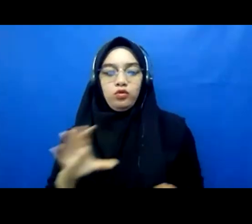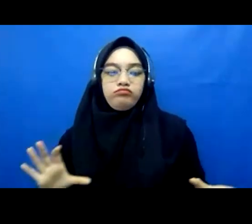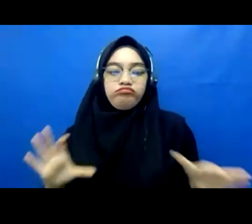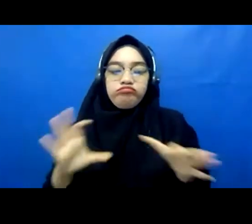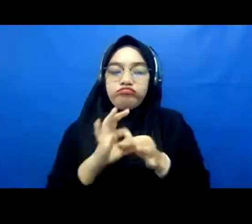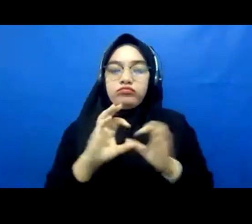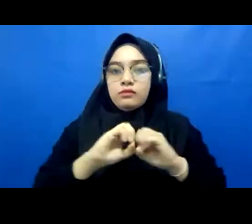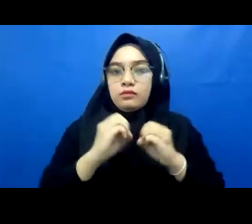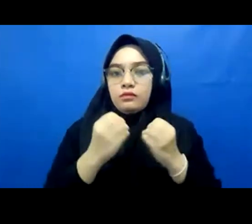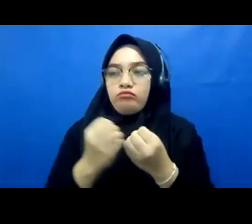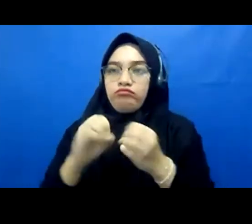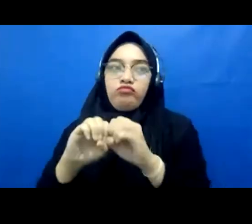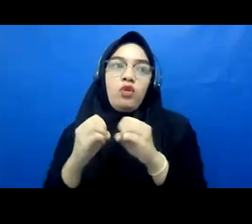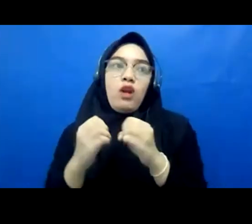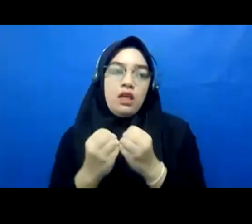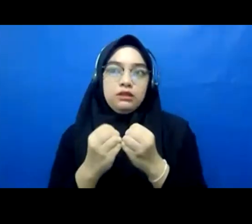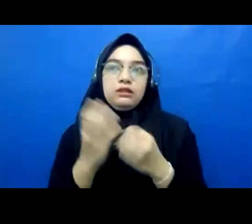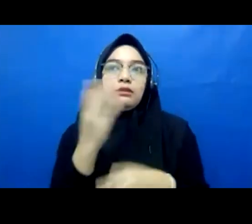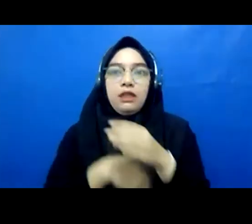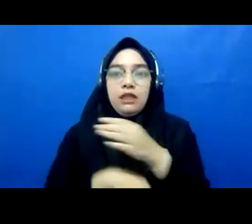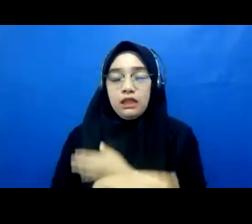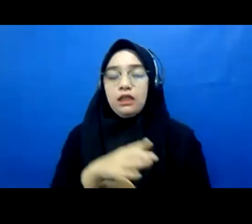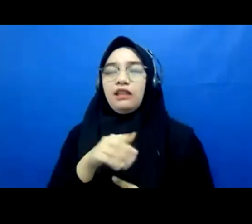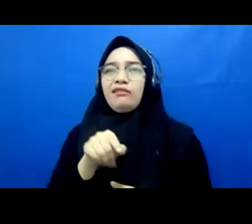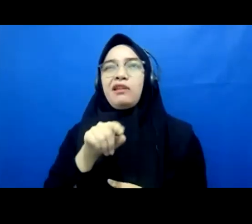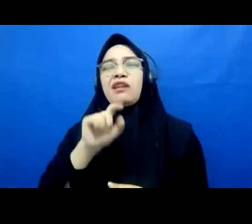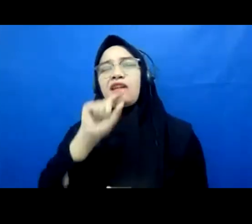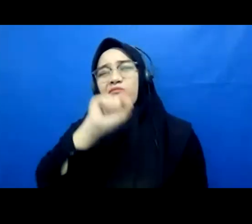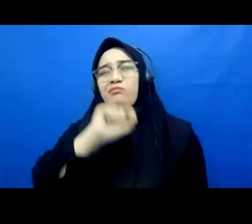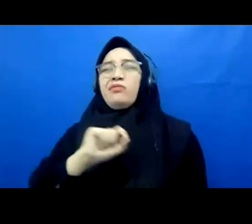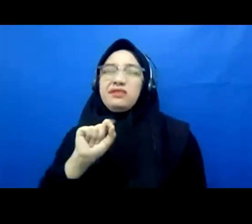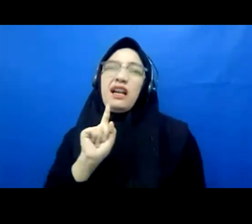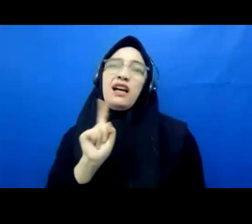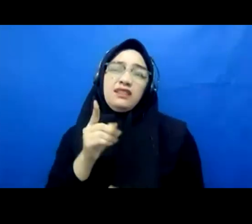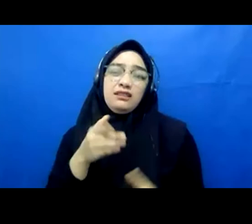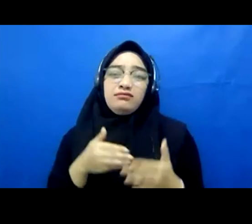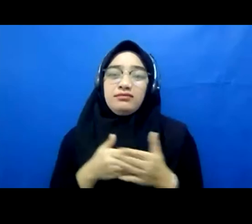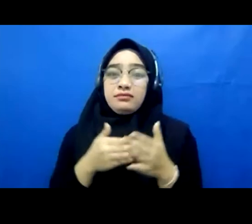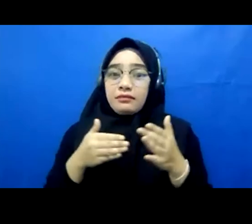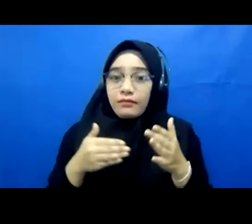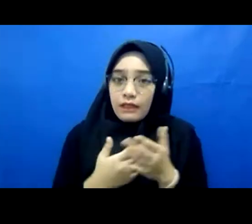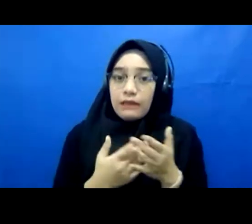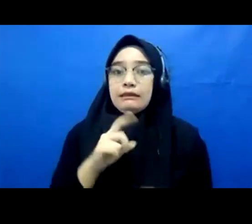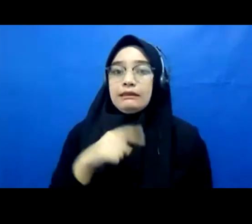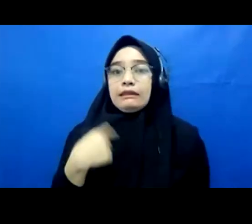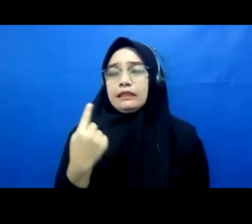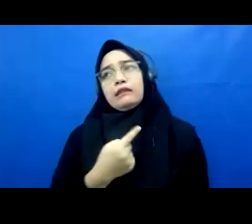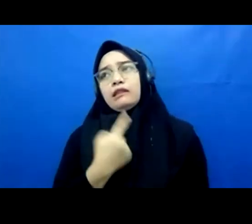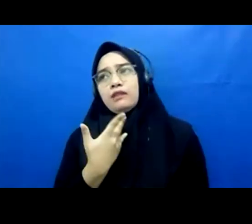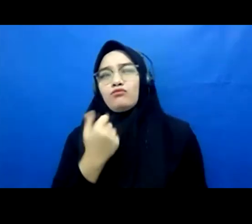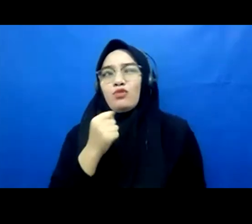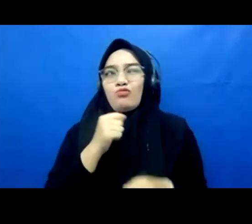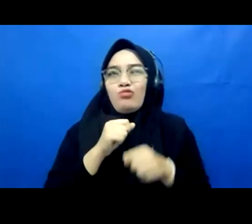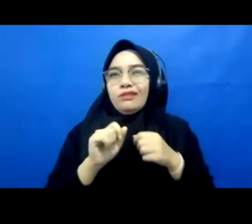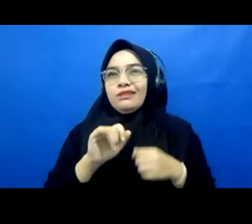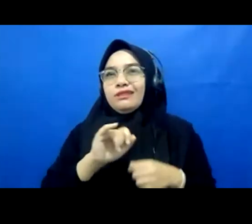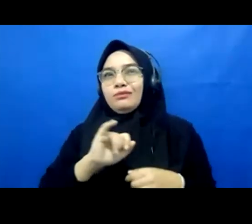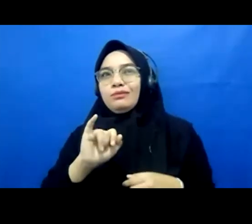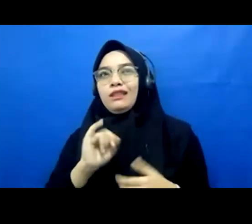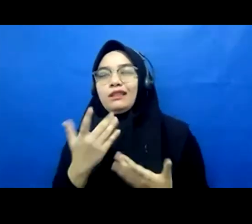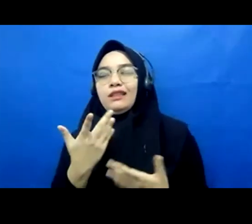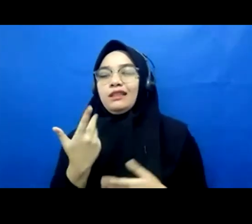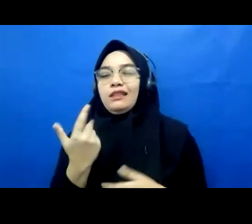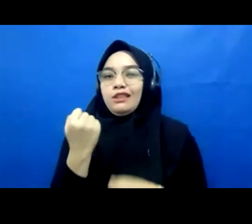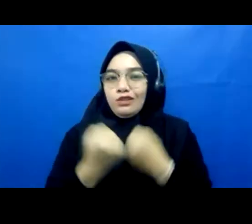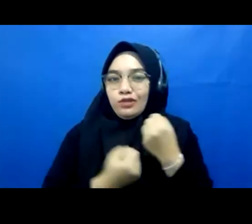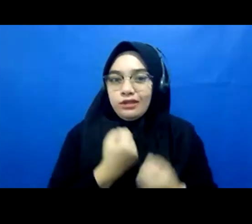this innovation, as TJ put it. So the first thing we did was create a franchise model, which empowered some of our graduates' families